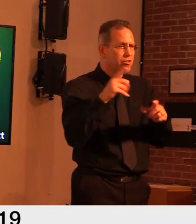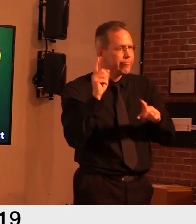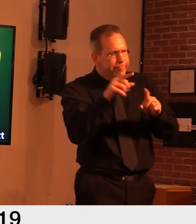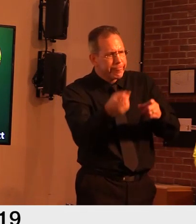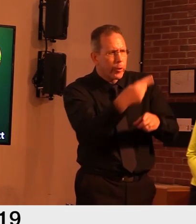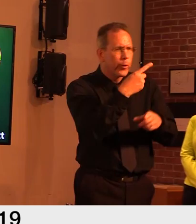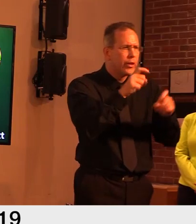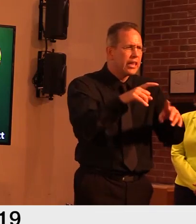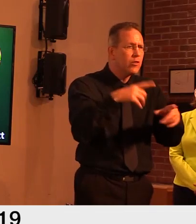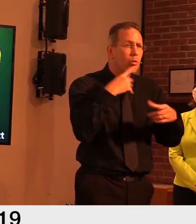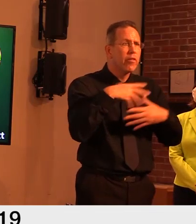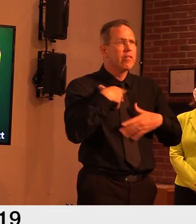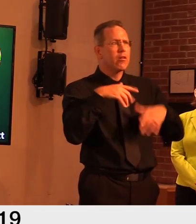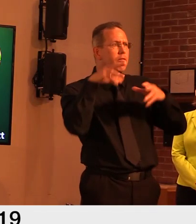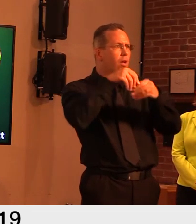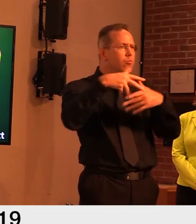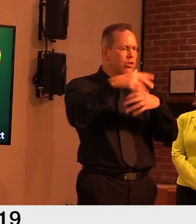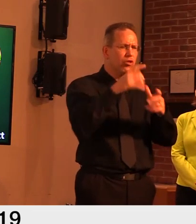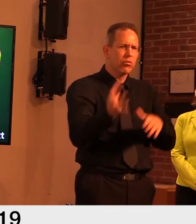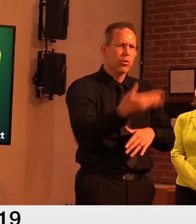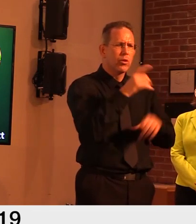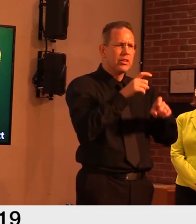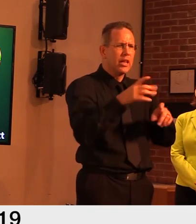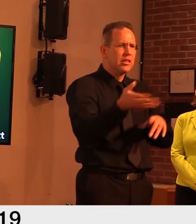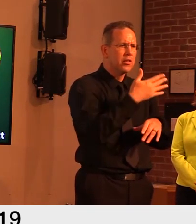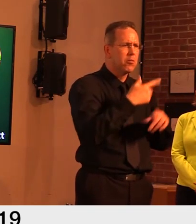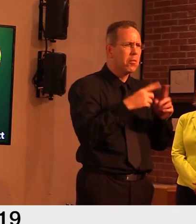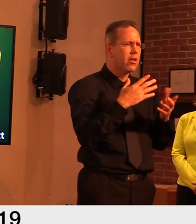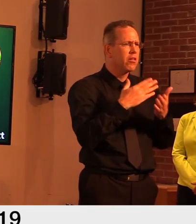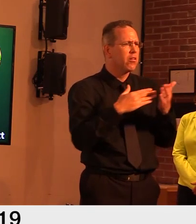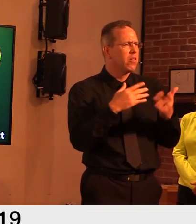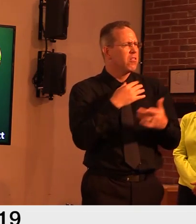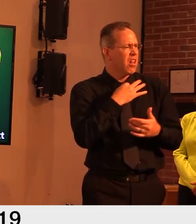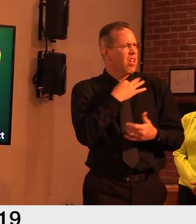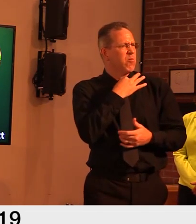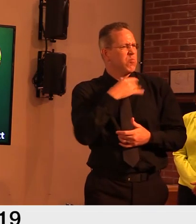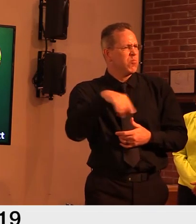public? Is it still appropriate for them to get tested? And if so,